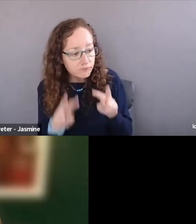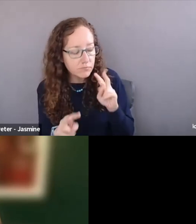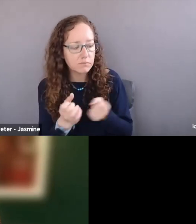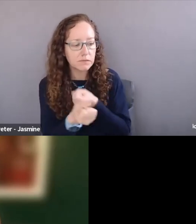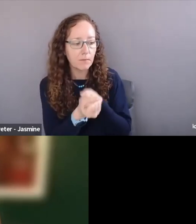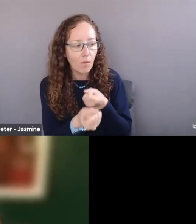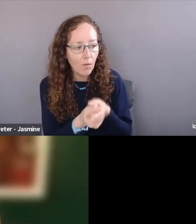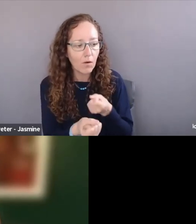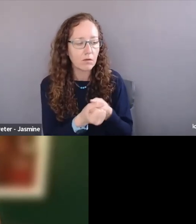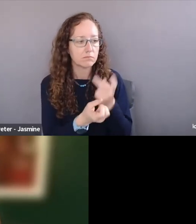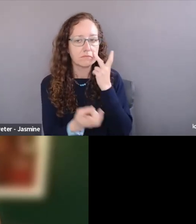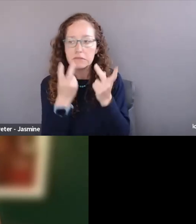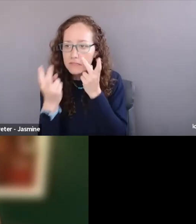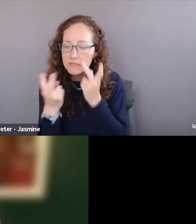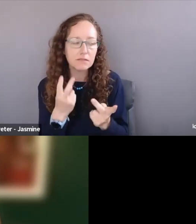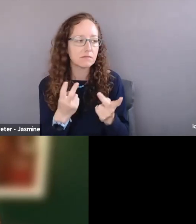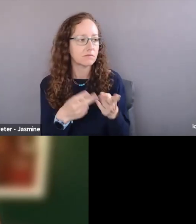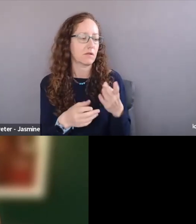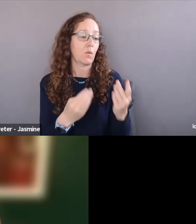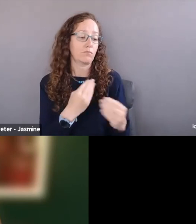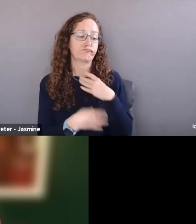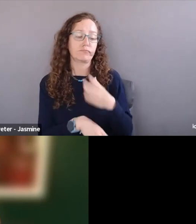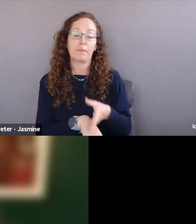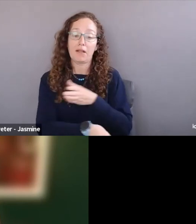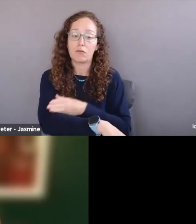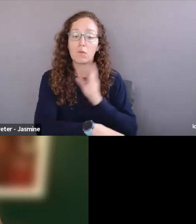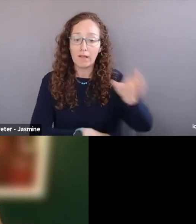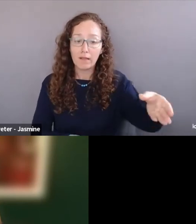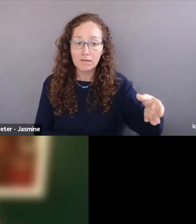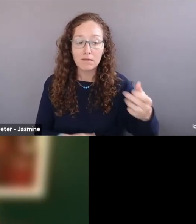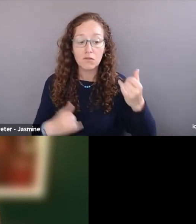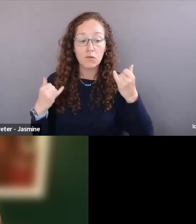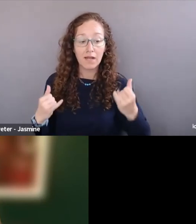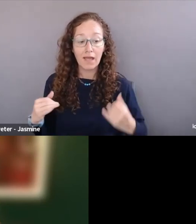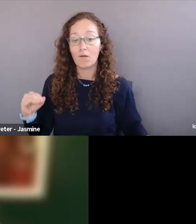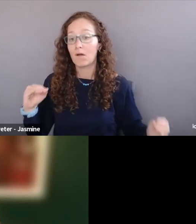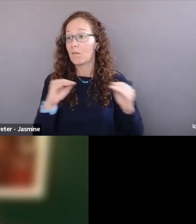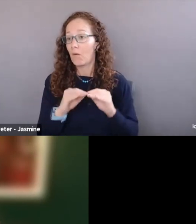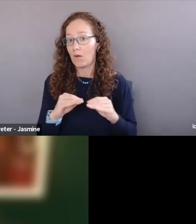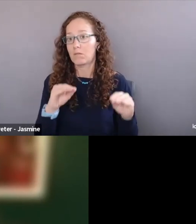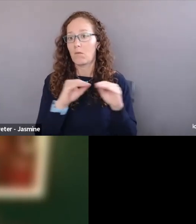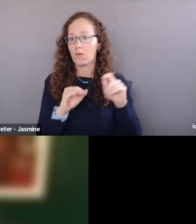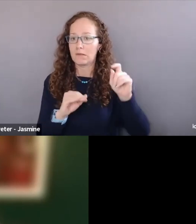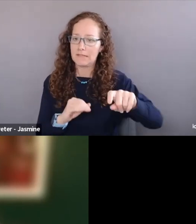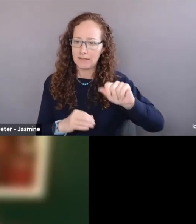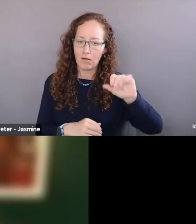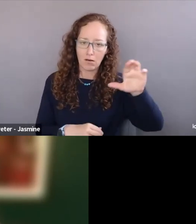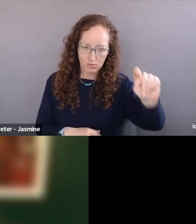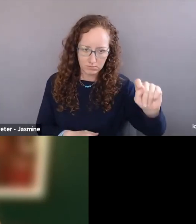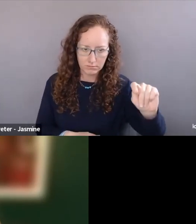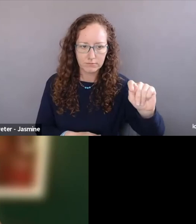will make us better. And we need art more now more than ever. And